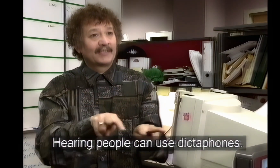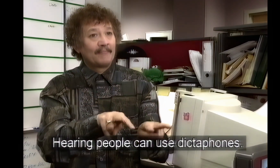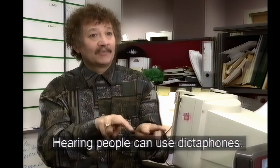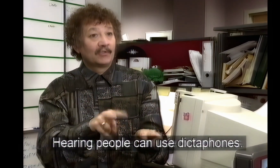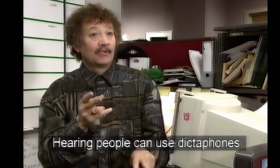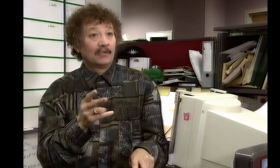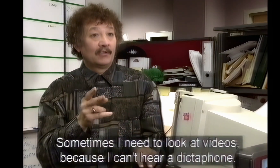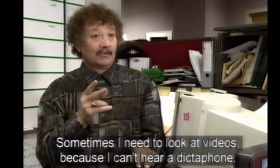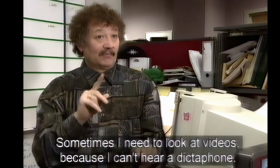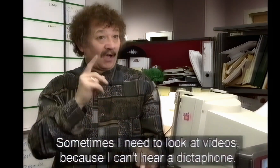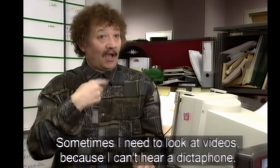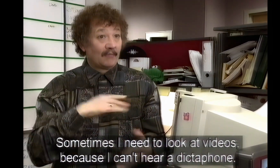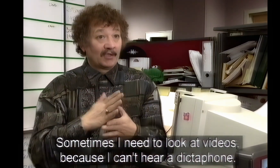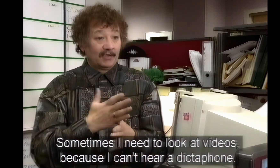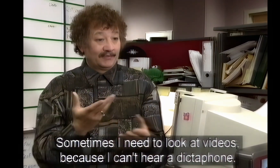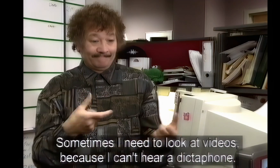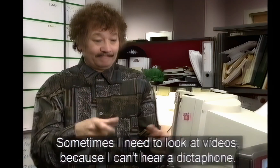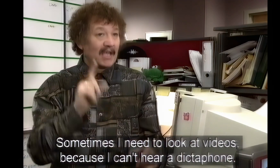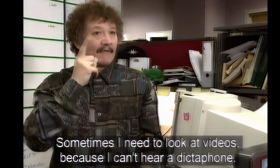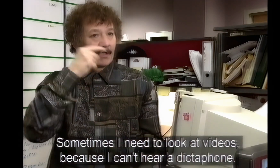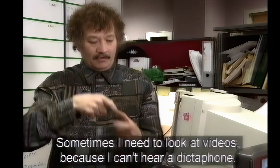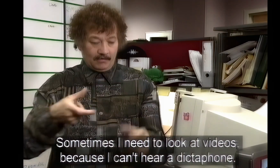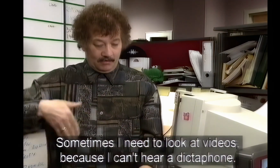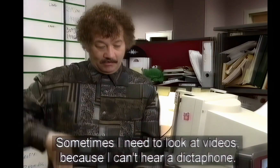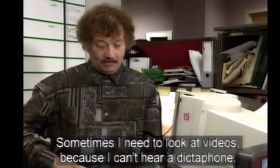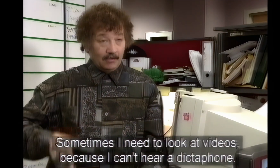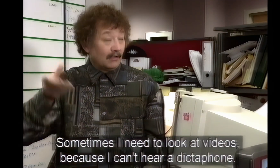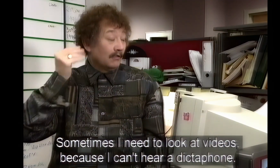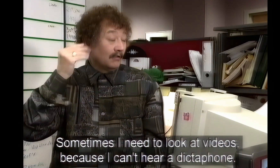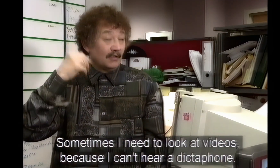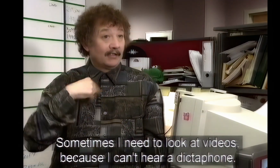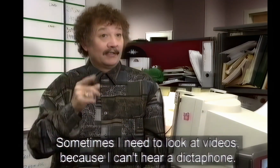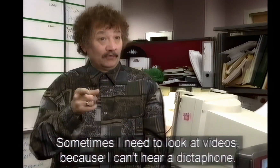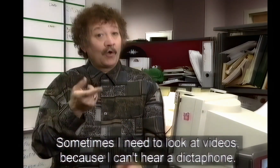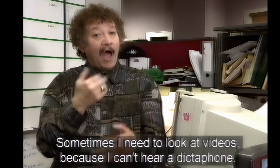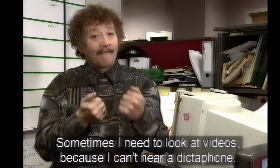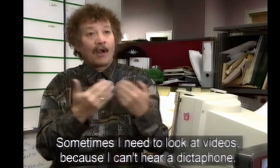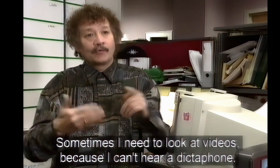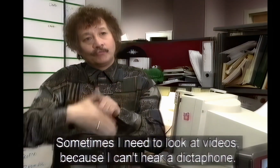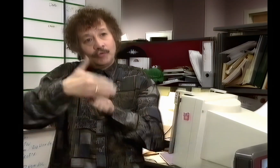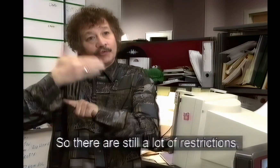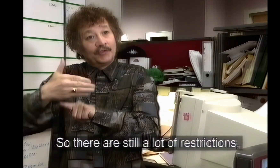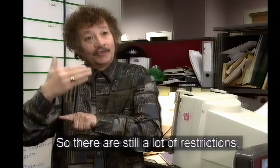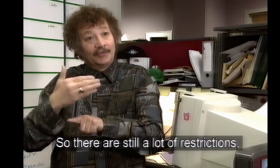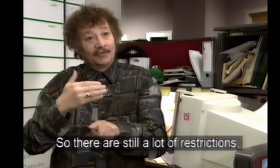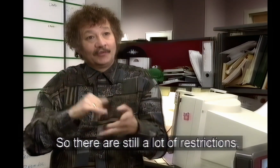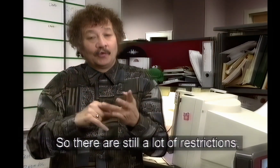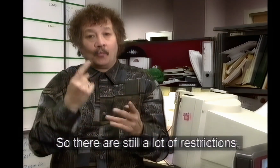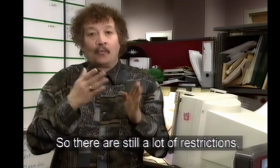look at videotapes because I can't do what other people do and listen to a dictaphone. So there are still a lot of restrictions, and I'm not sure that PACT